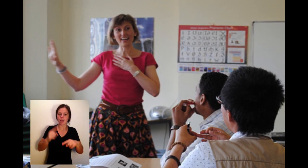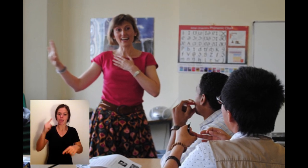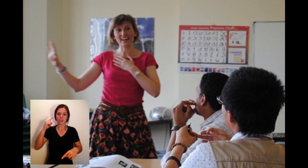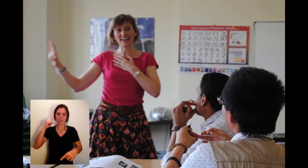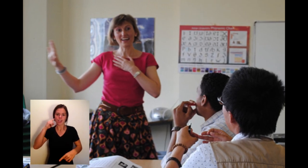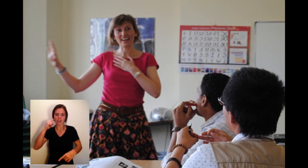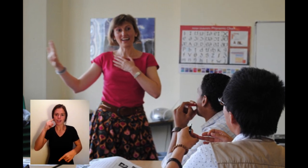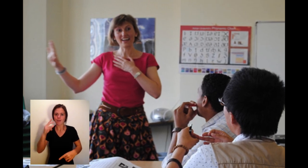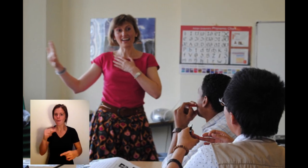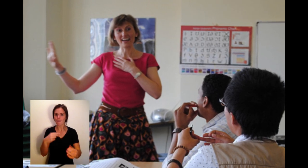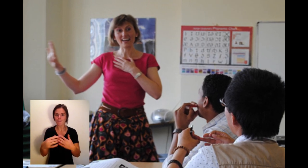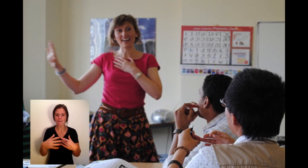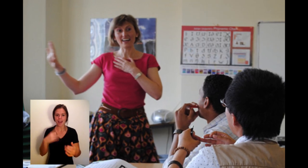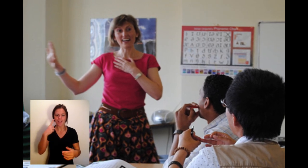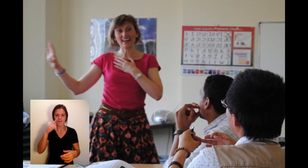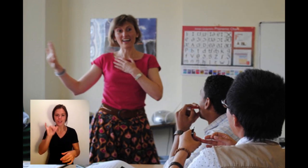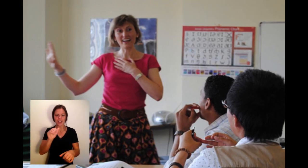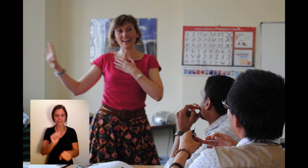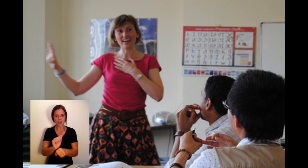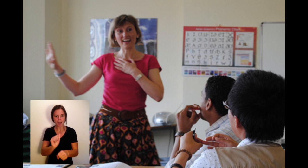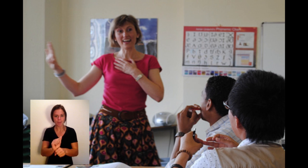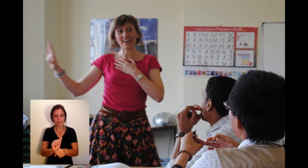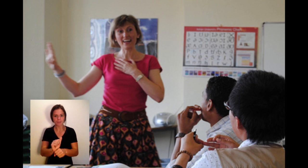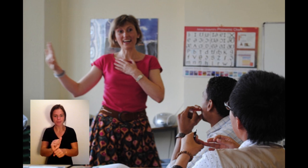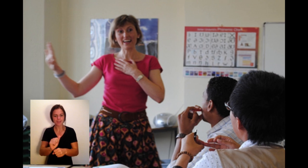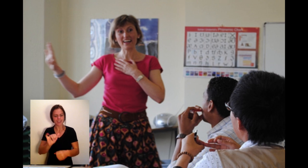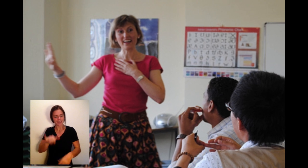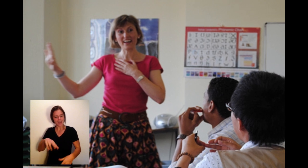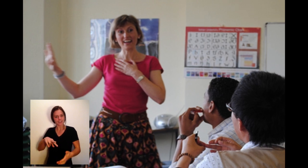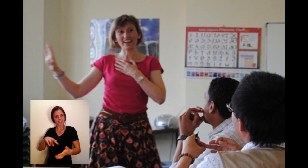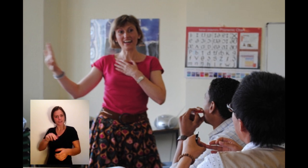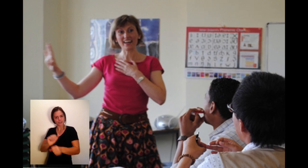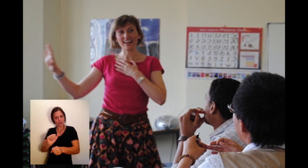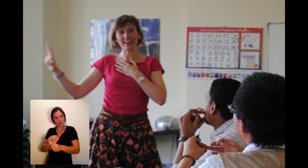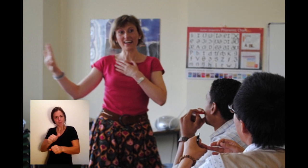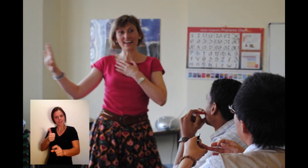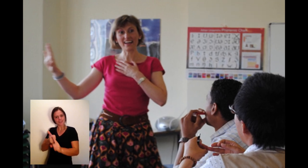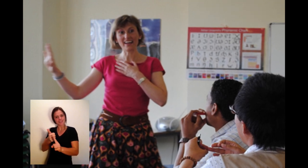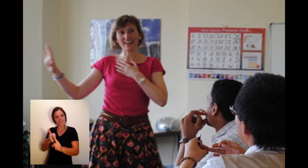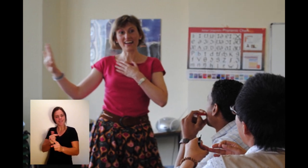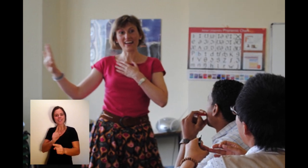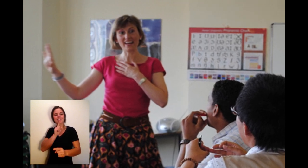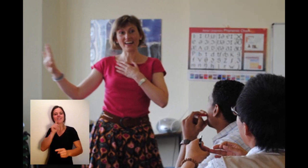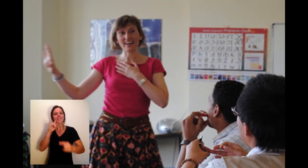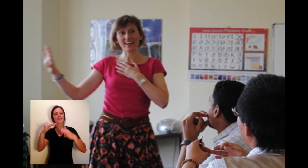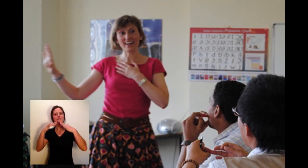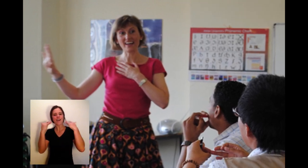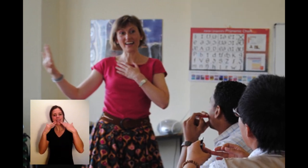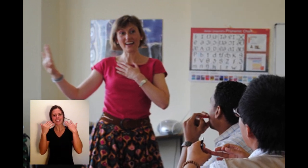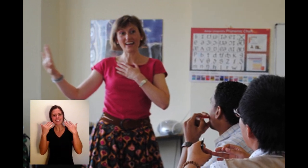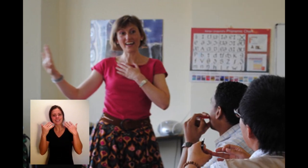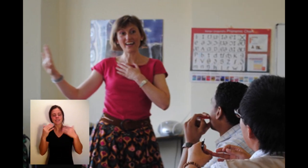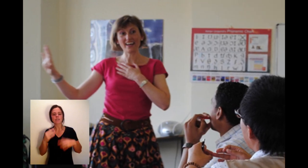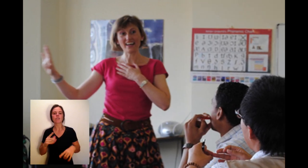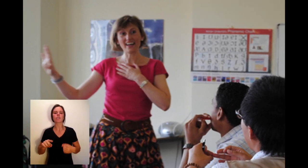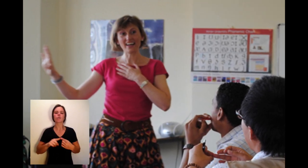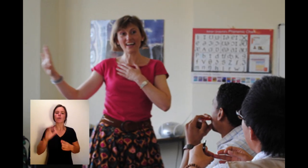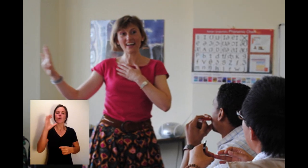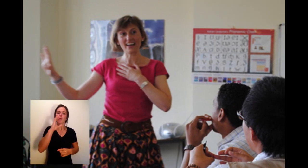hearing status becomes obsolete, making this job uniquely deaf-friendly. When searching for and